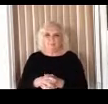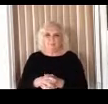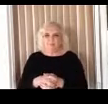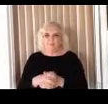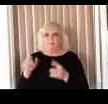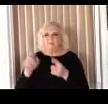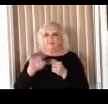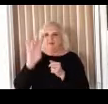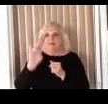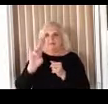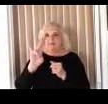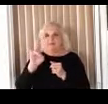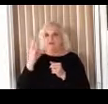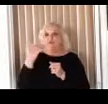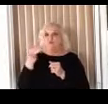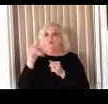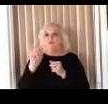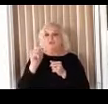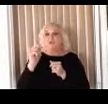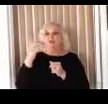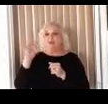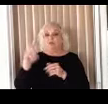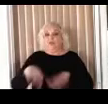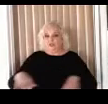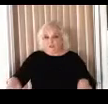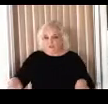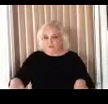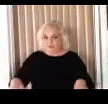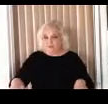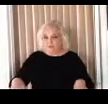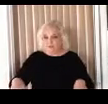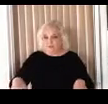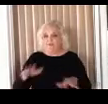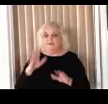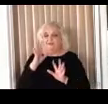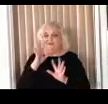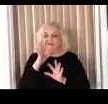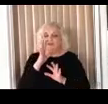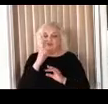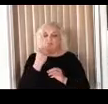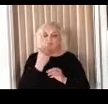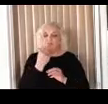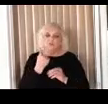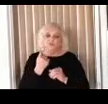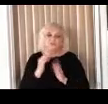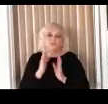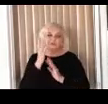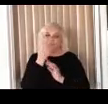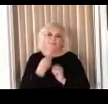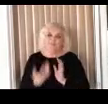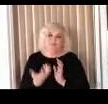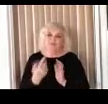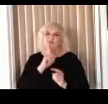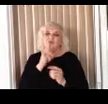Then the 7 great-grandchildren, so adorable. They're cute. I really